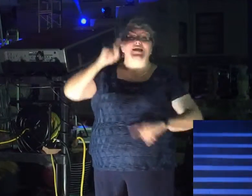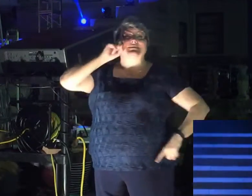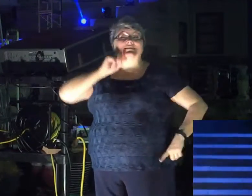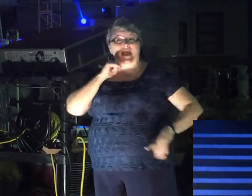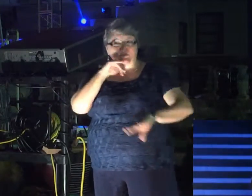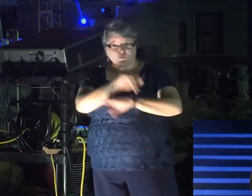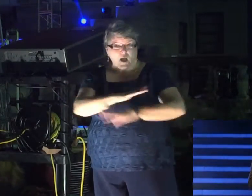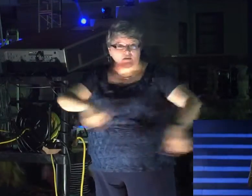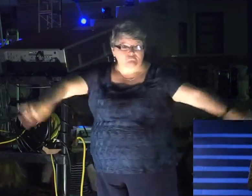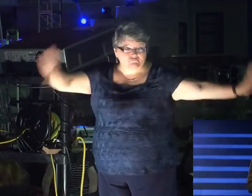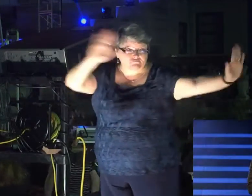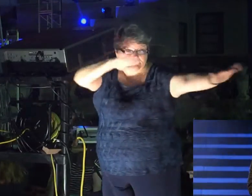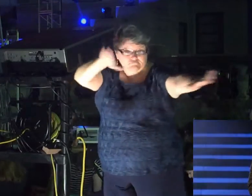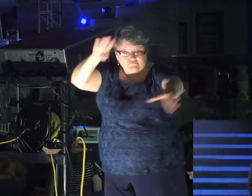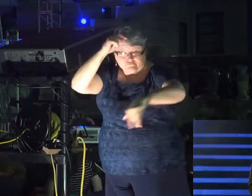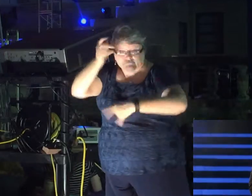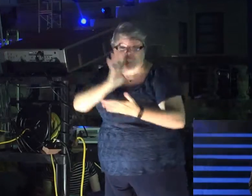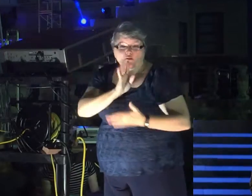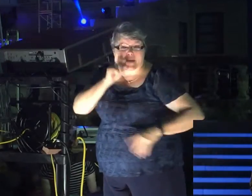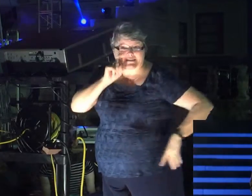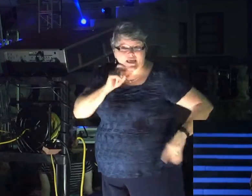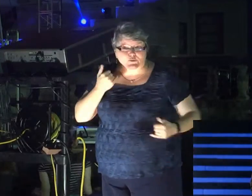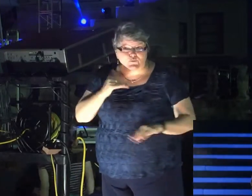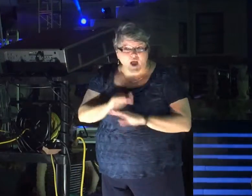we're talking about sex tonight, young people.